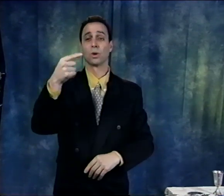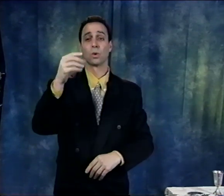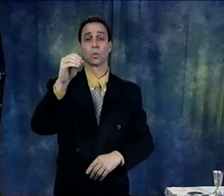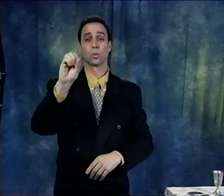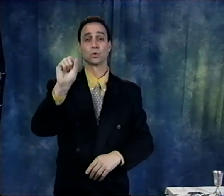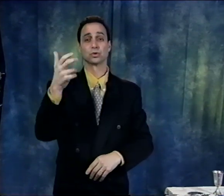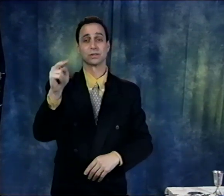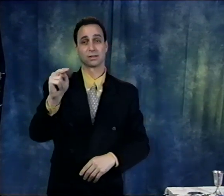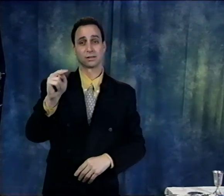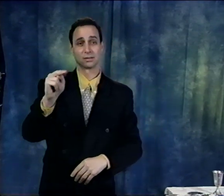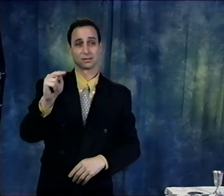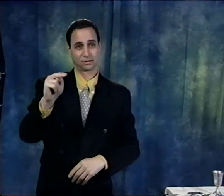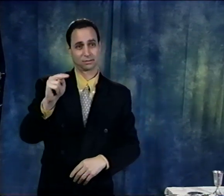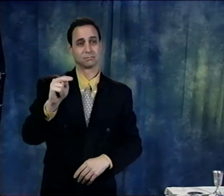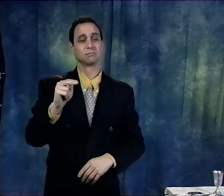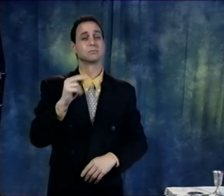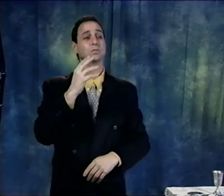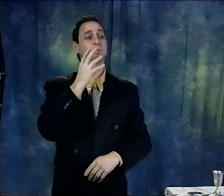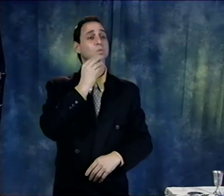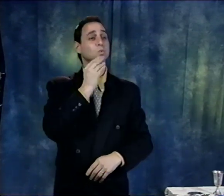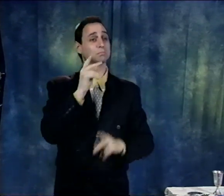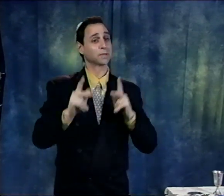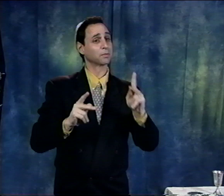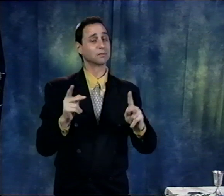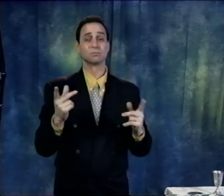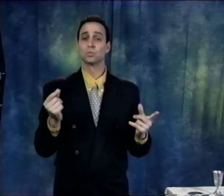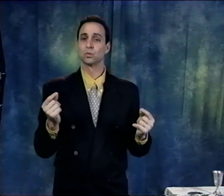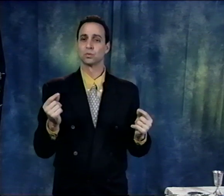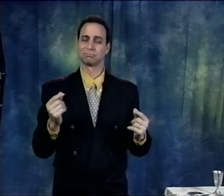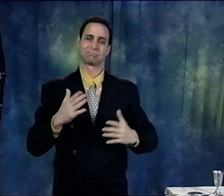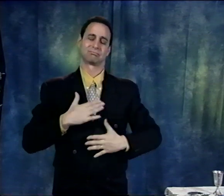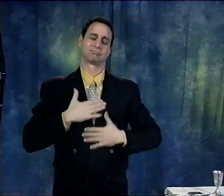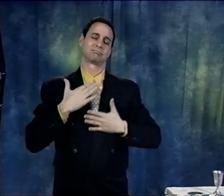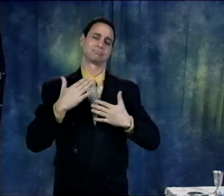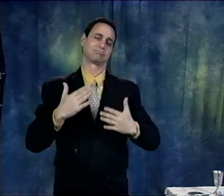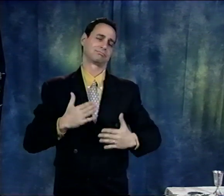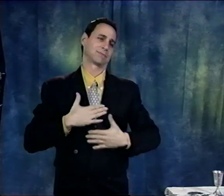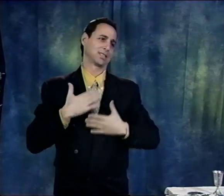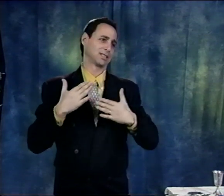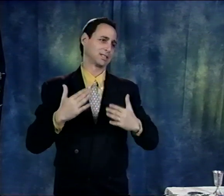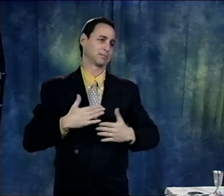But in Goshen, the Jews rejoiced.